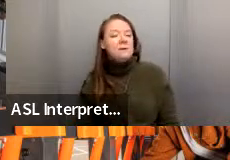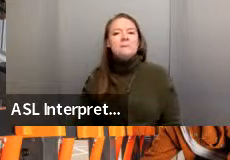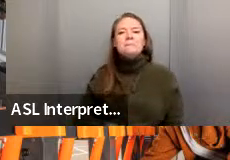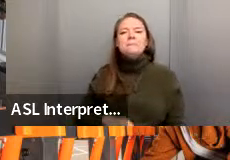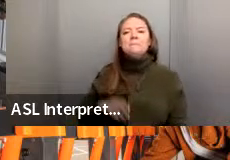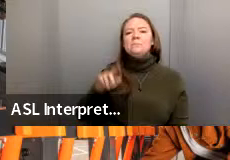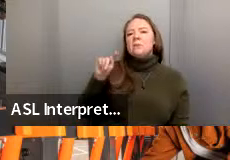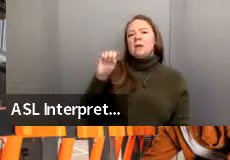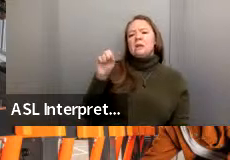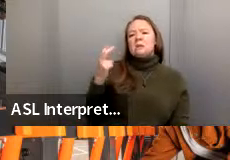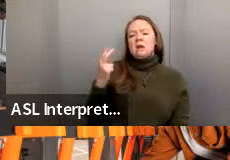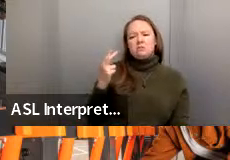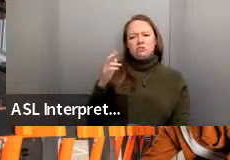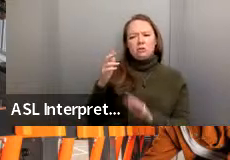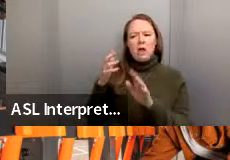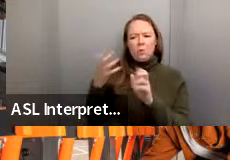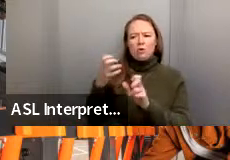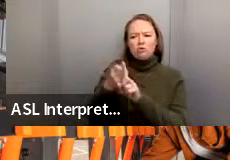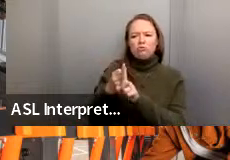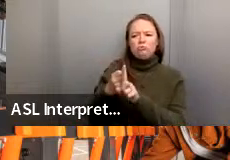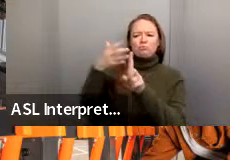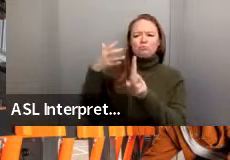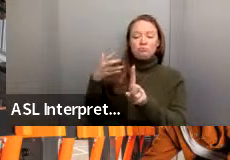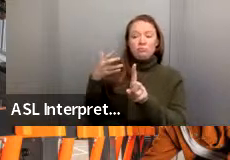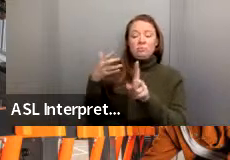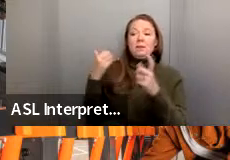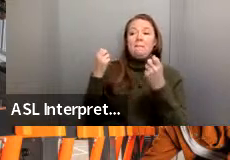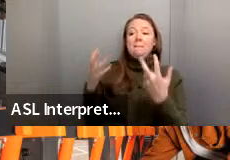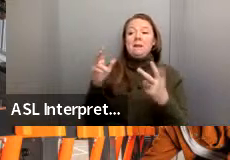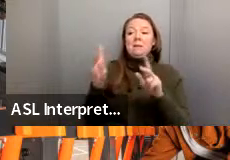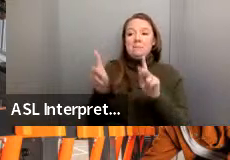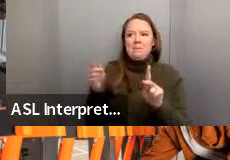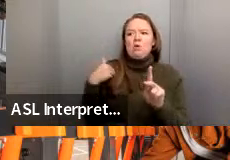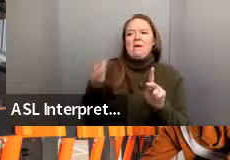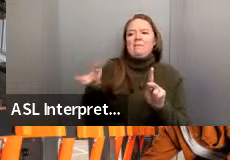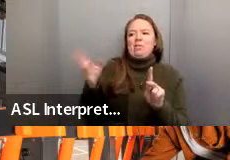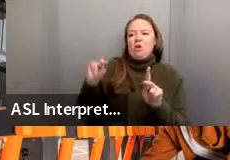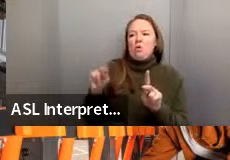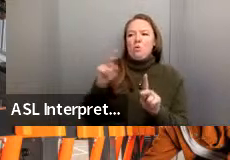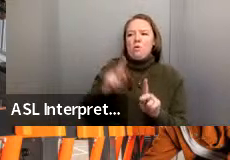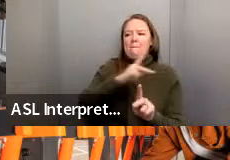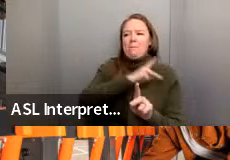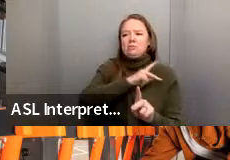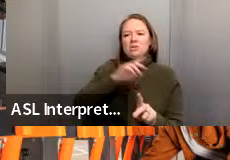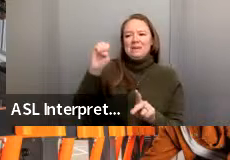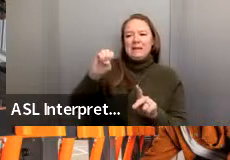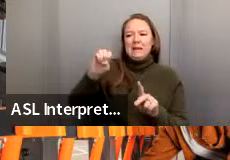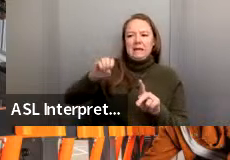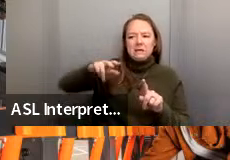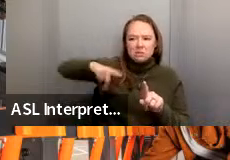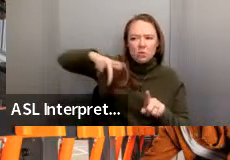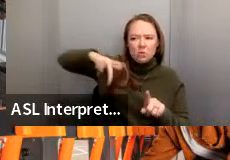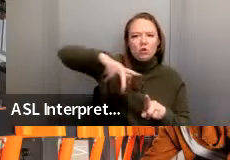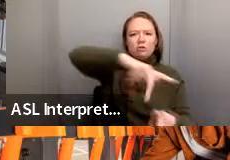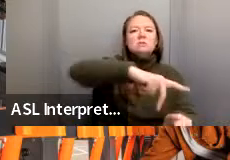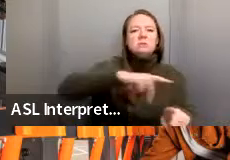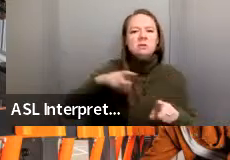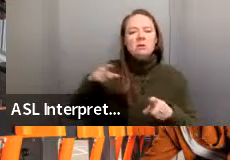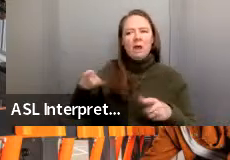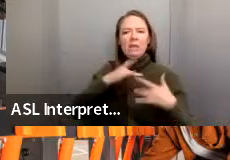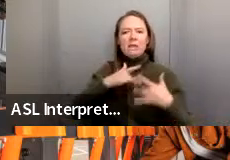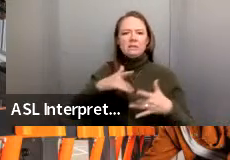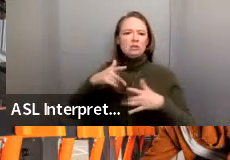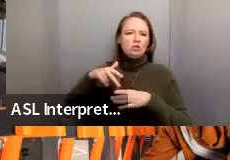And I should say there are many folks who do have their own personal e-scooters who do operate them throughout the